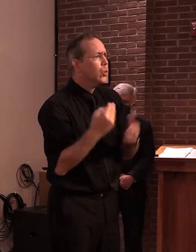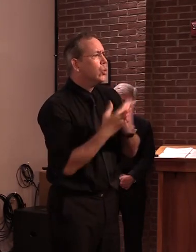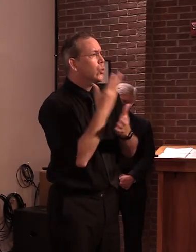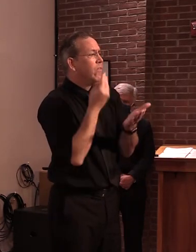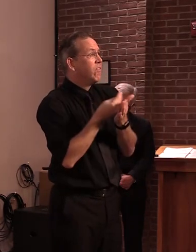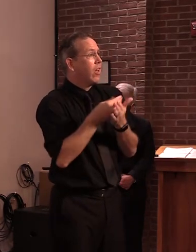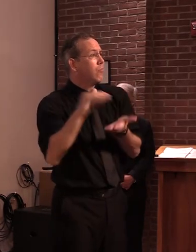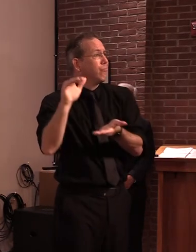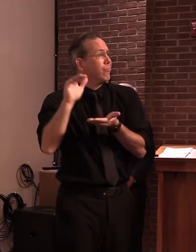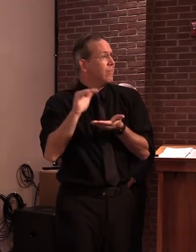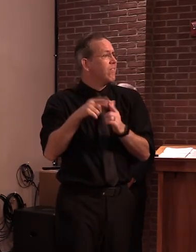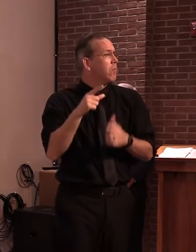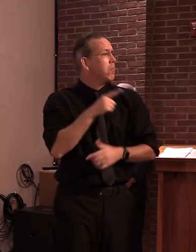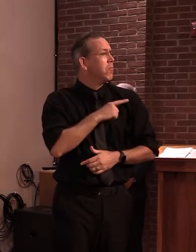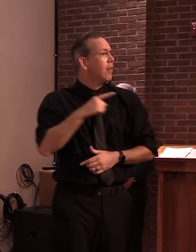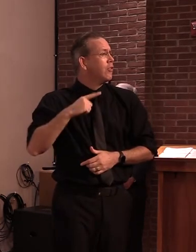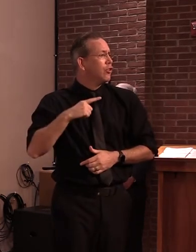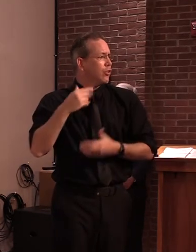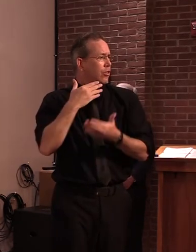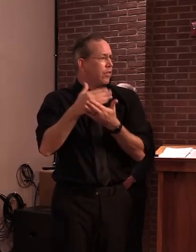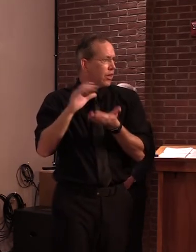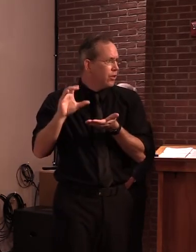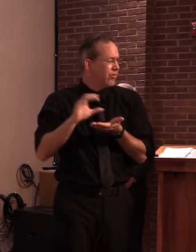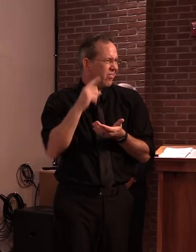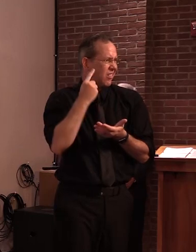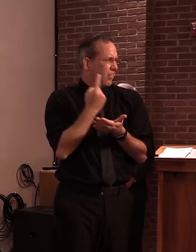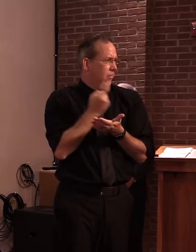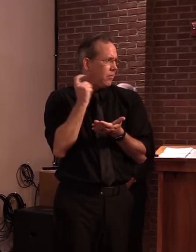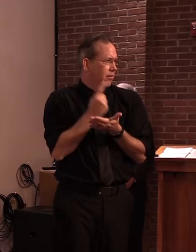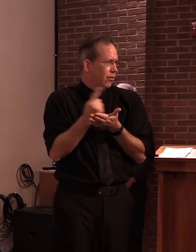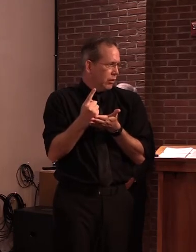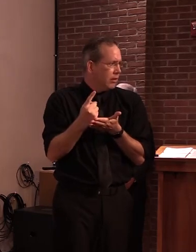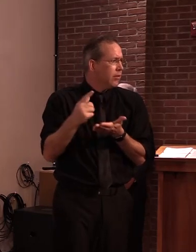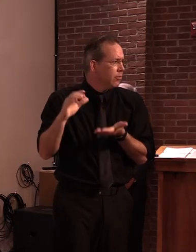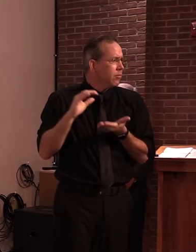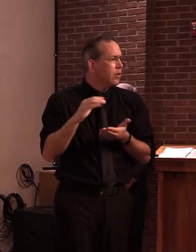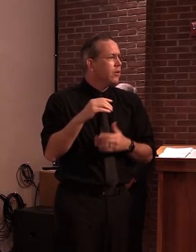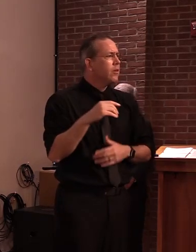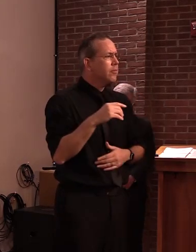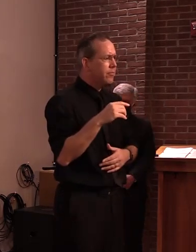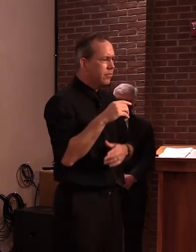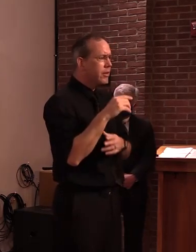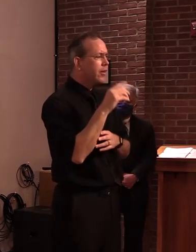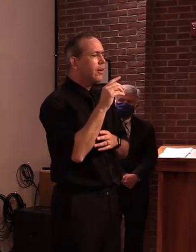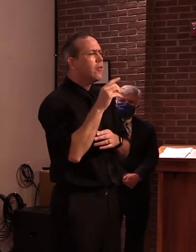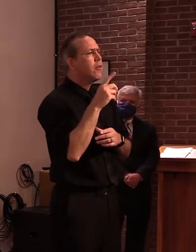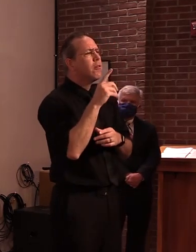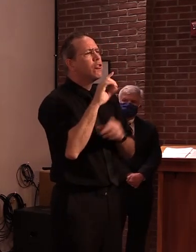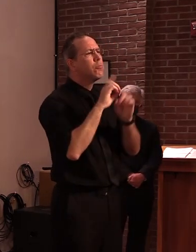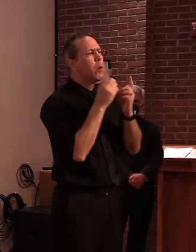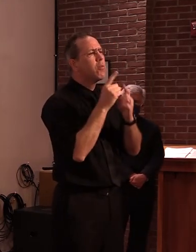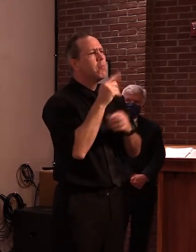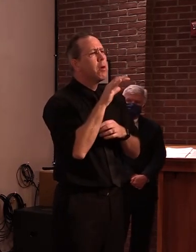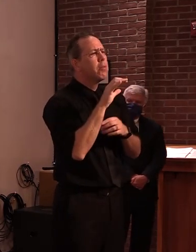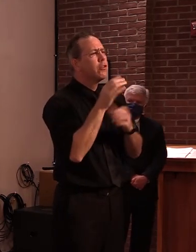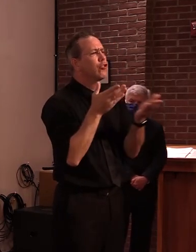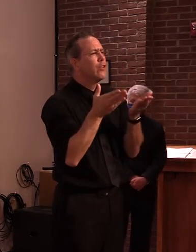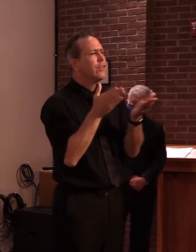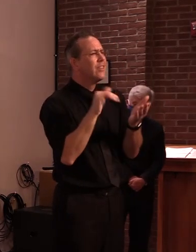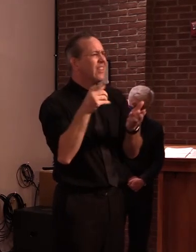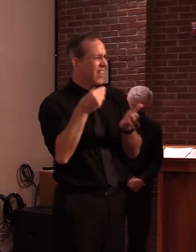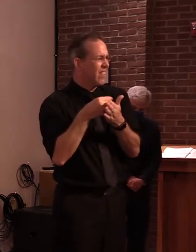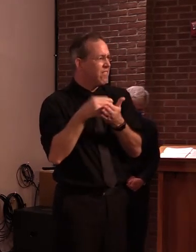we launched this week. The Department of Public Service has $2 million in funds to help Vermonters